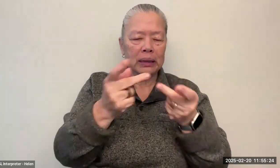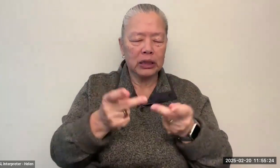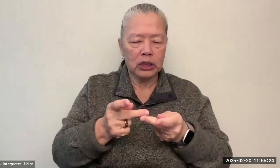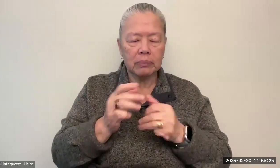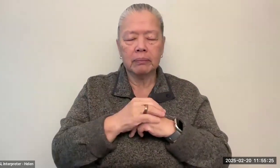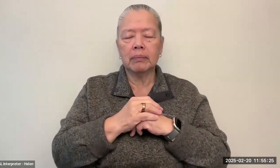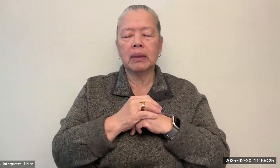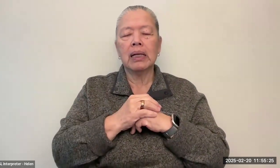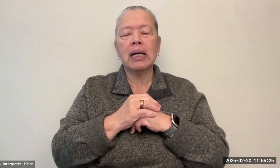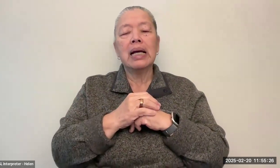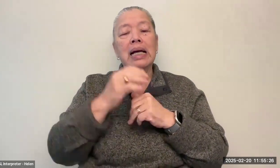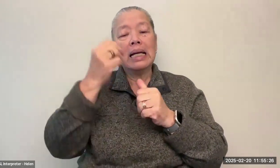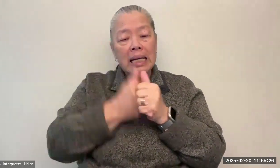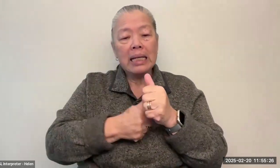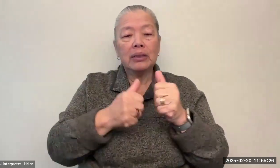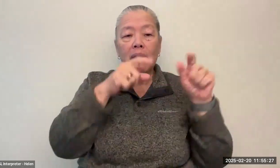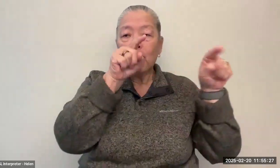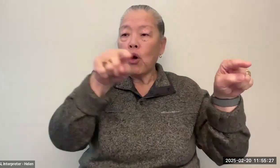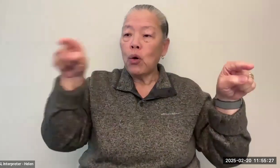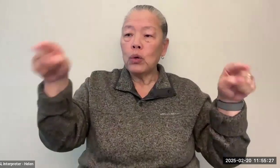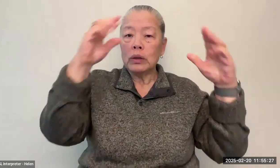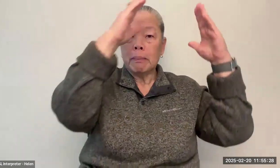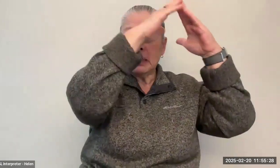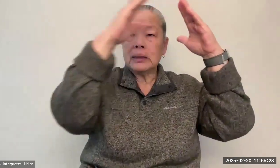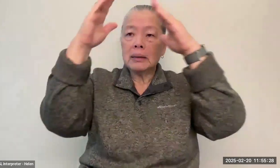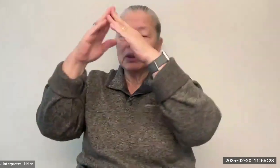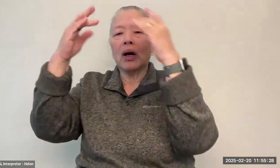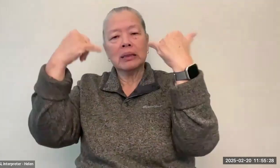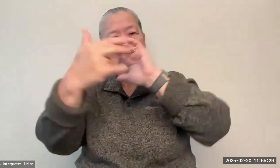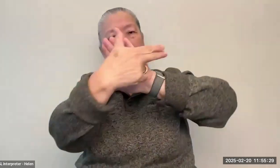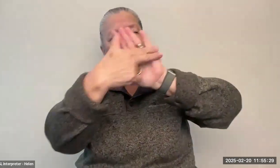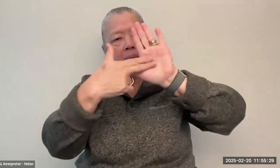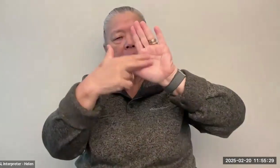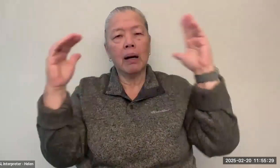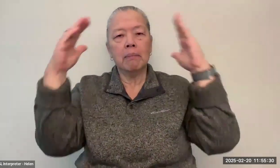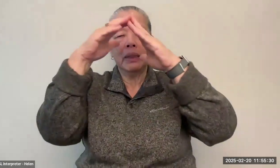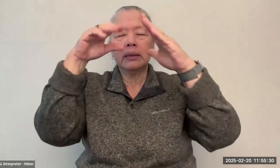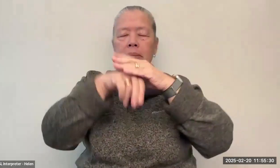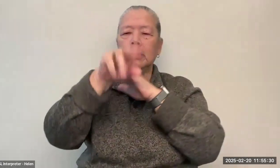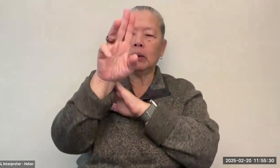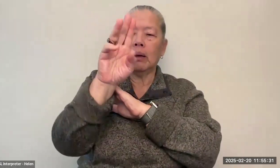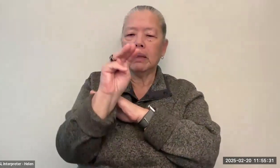and each one of those bishops still remains a bishop of the United Methodist Church